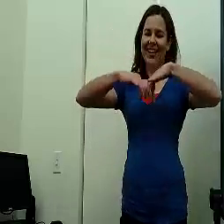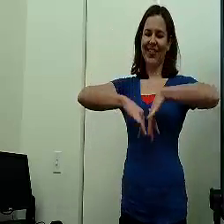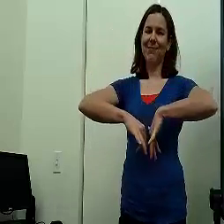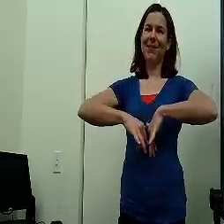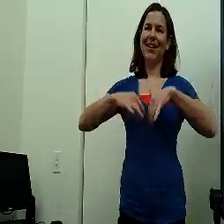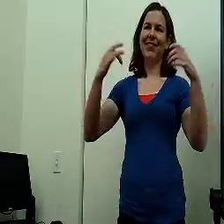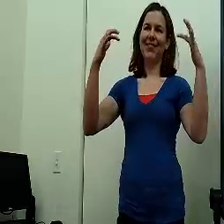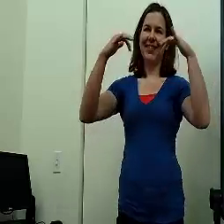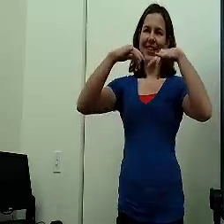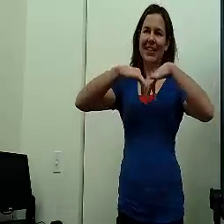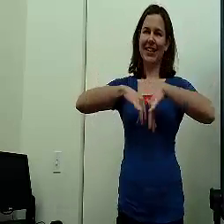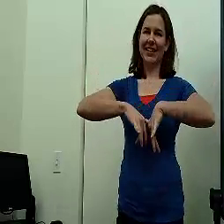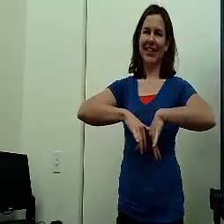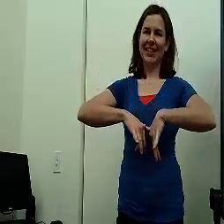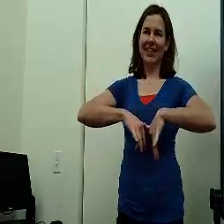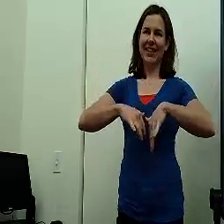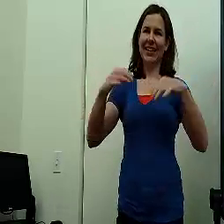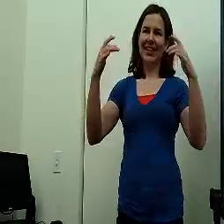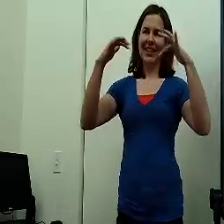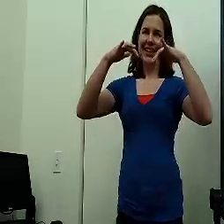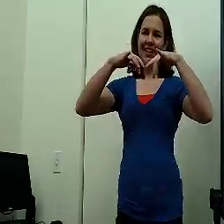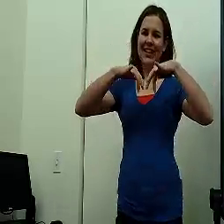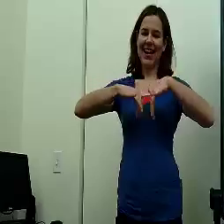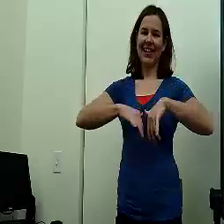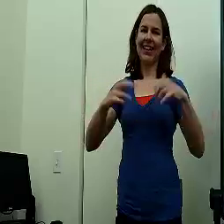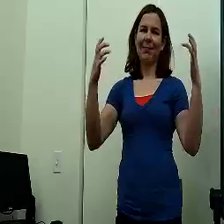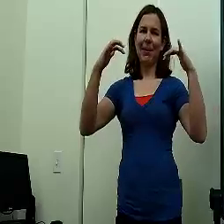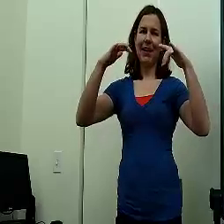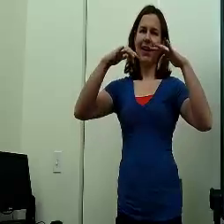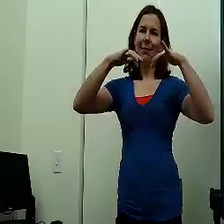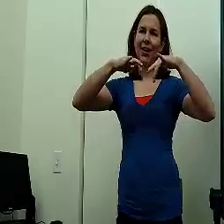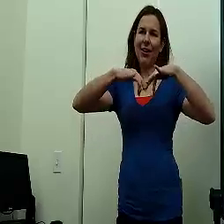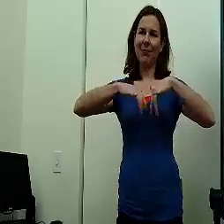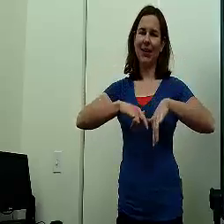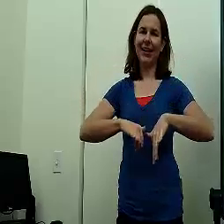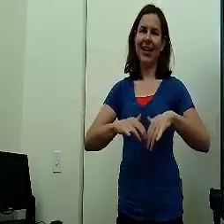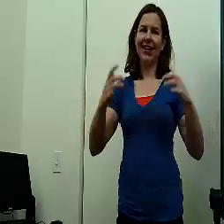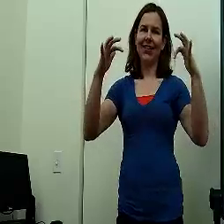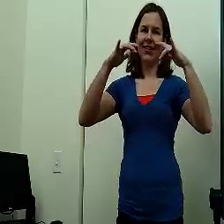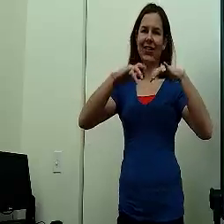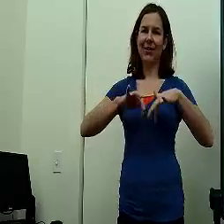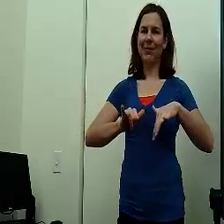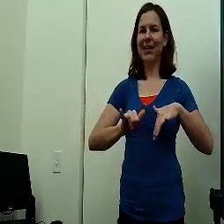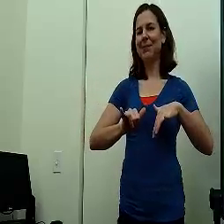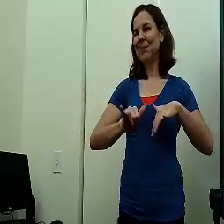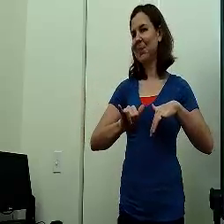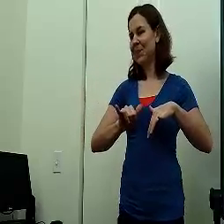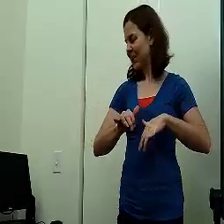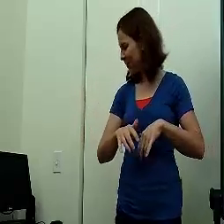Yeah, crumble. Oh, that's right, like a building. Yeah, it's like a building Crumbly. coming crumbling down. Crumbly.